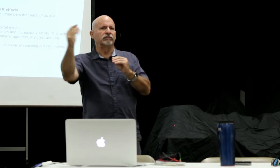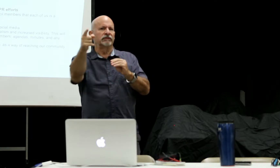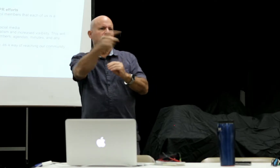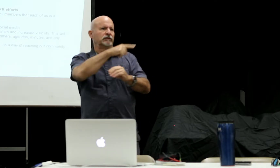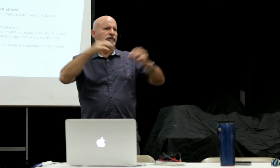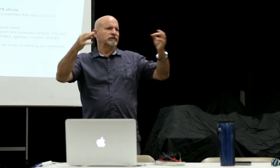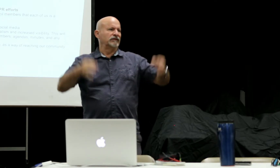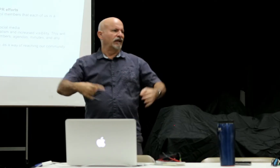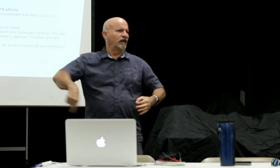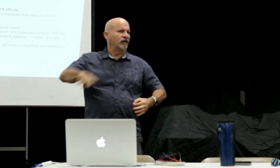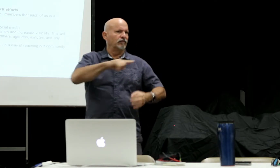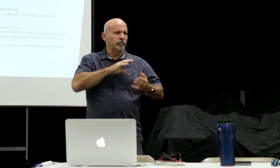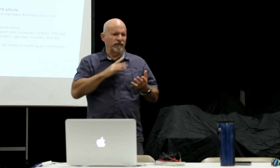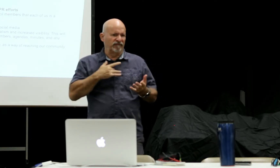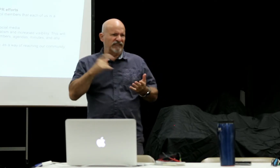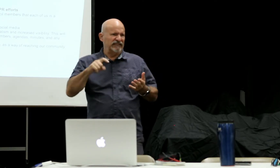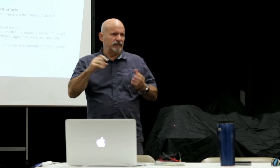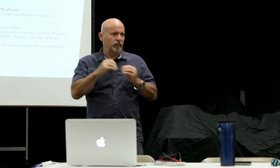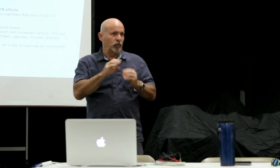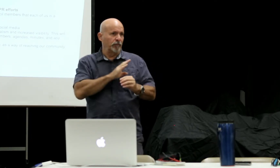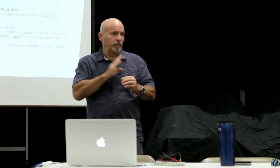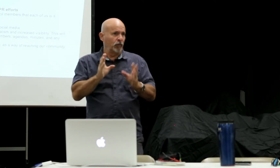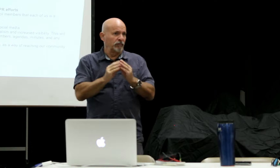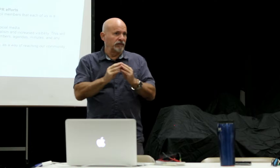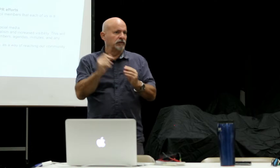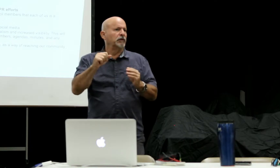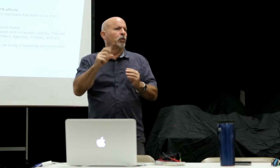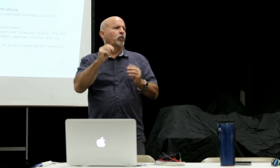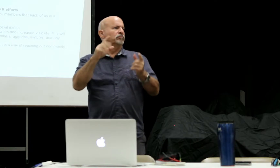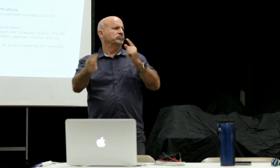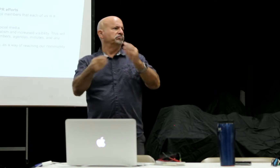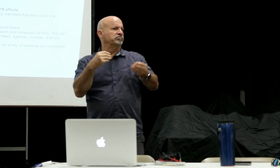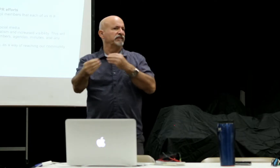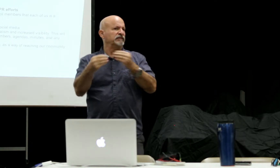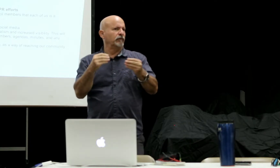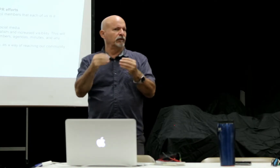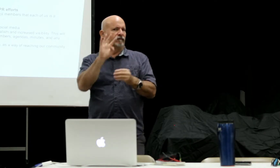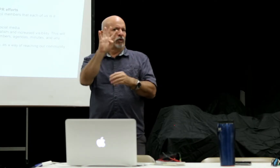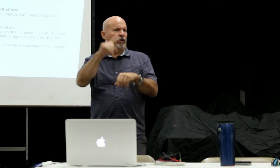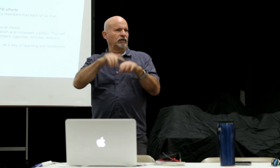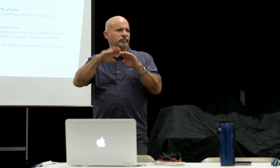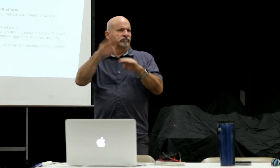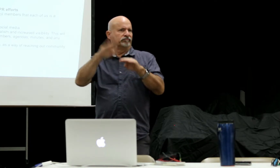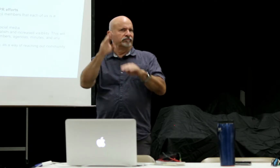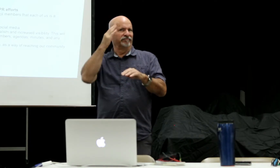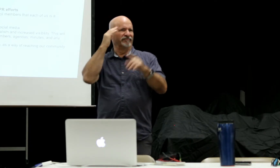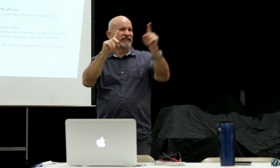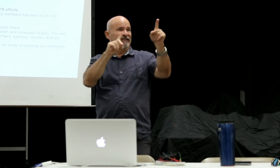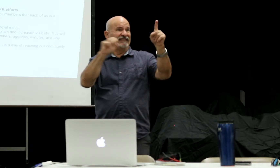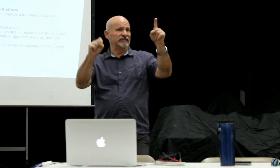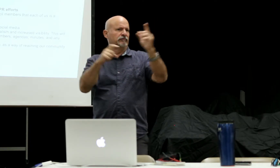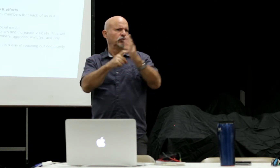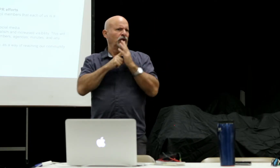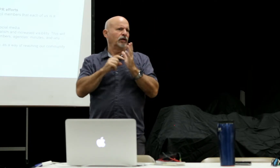it said that we needed to have at least 4, but we wanted to make sure that if we can have more, it's at least